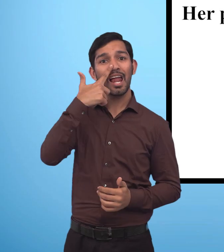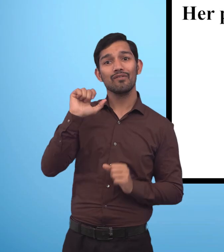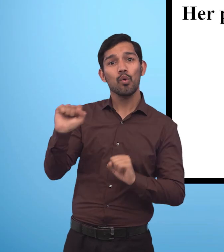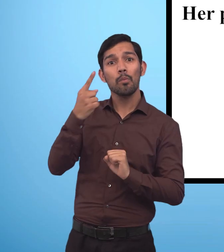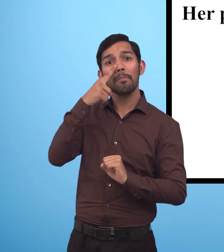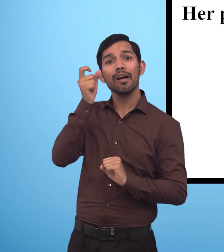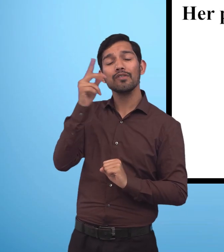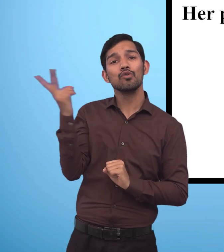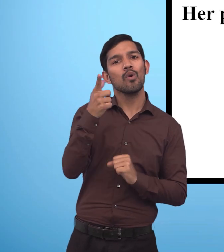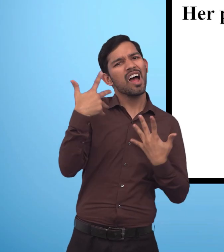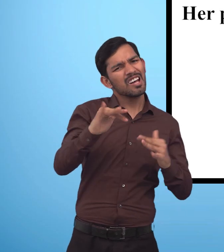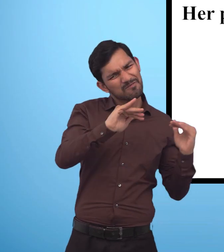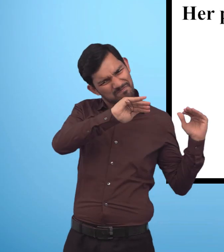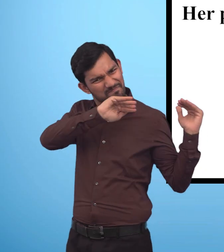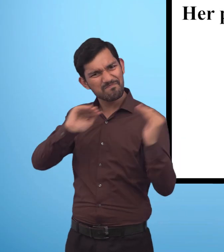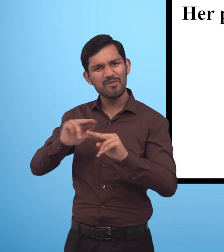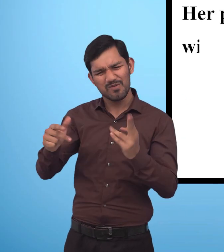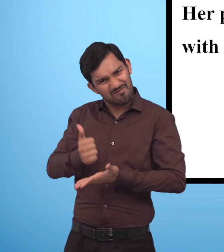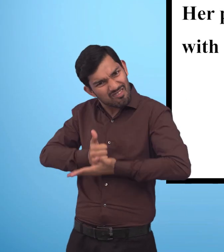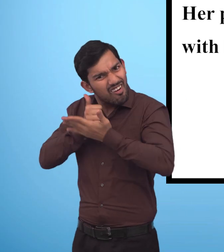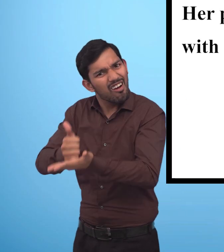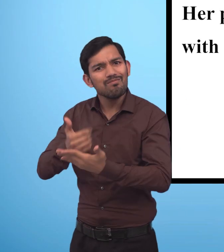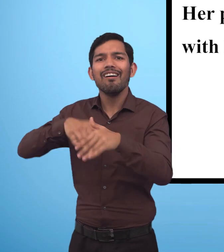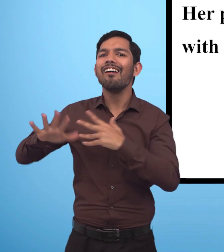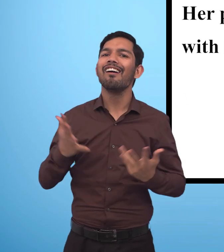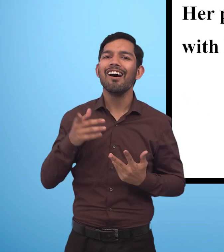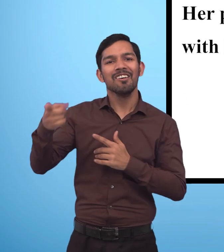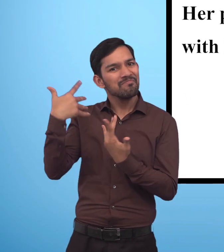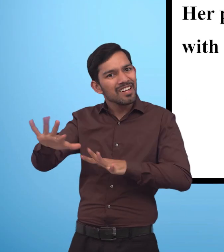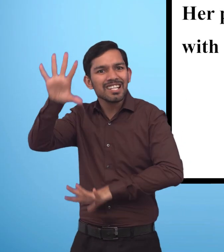Her parents also helped her learn to do things with her legs.